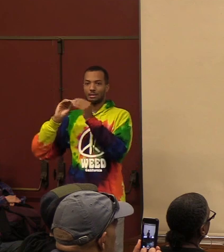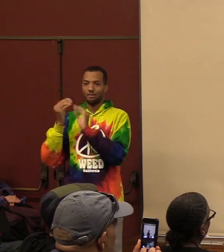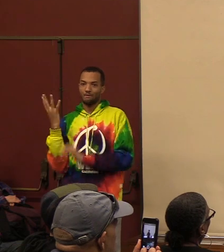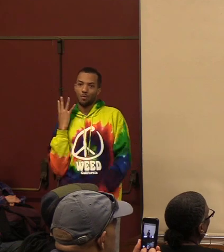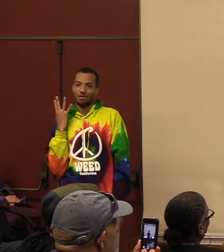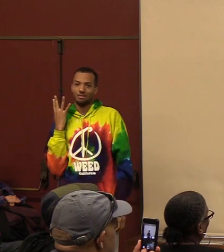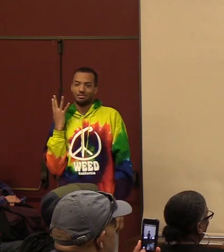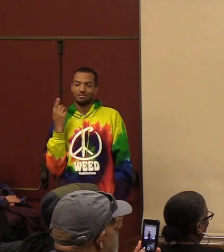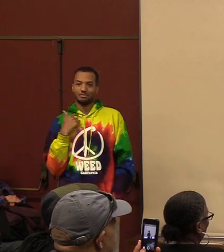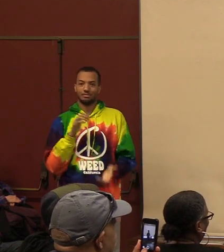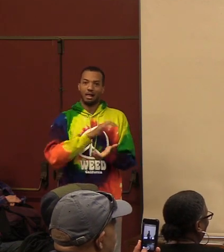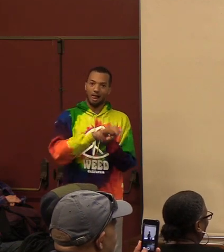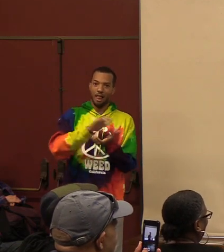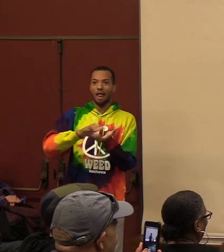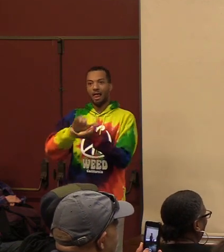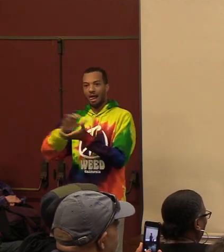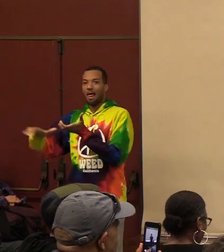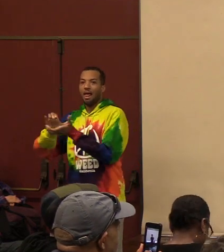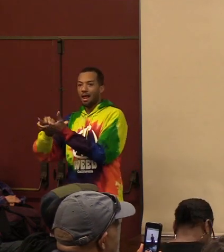four.